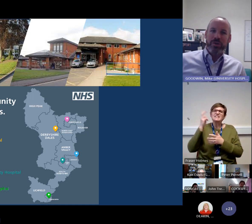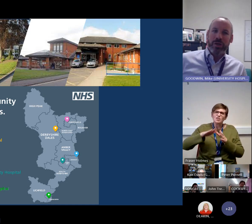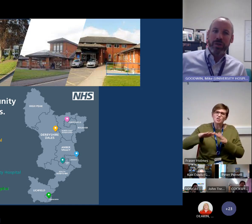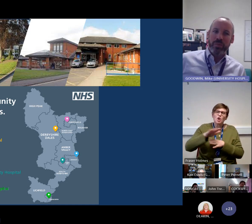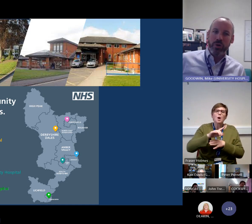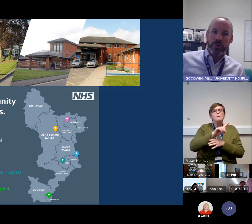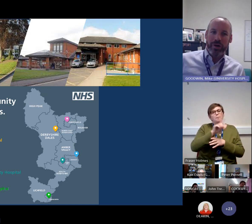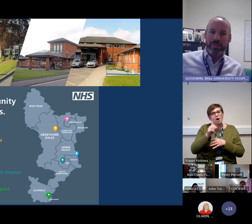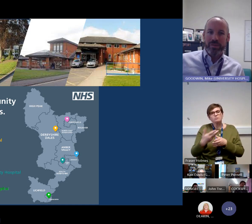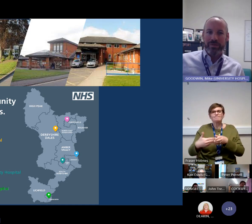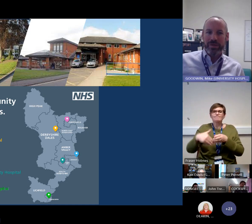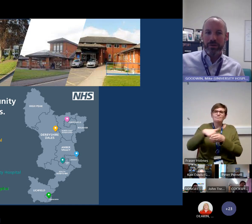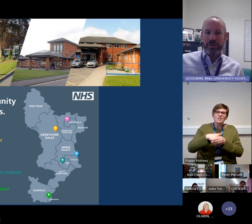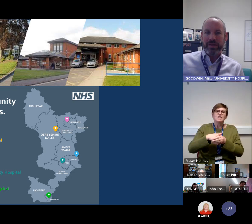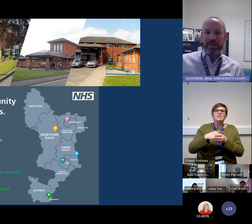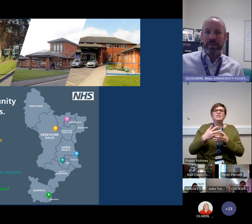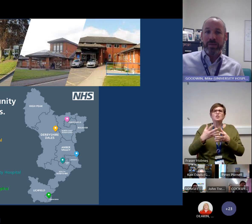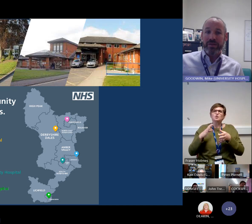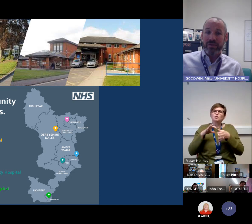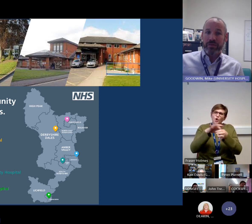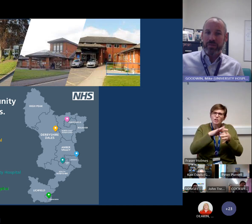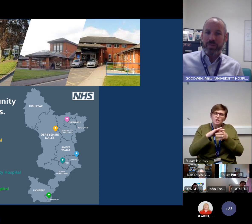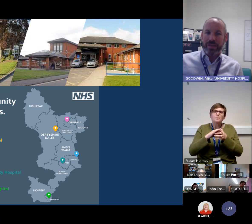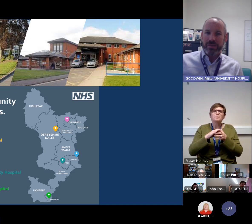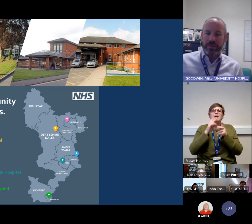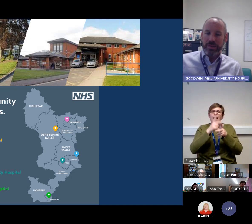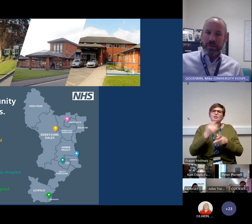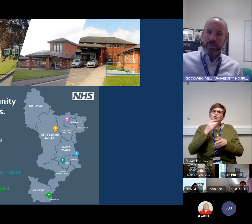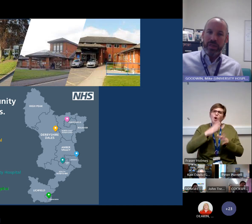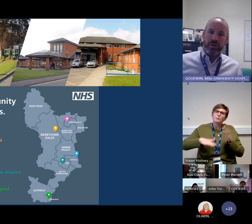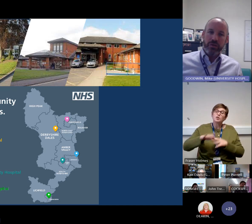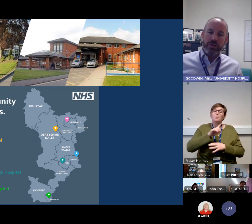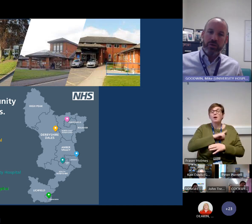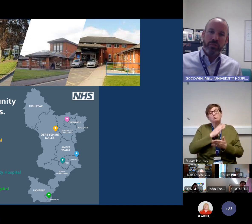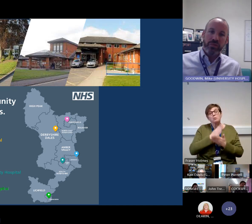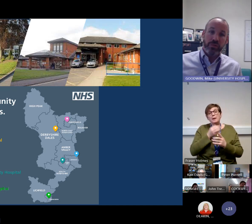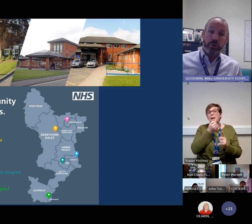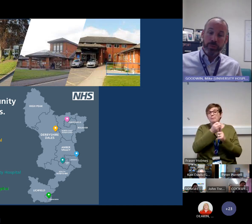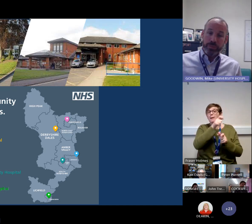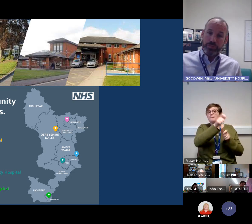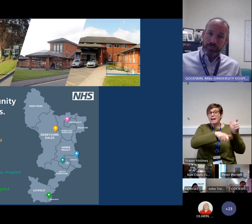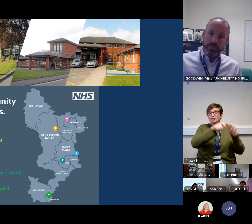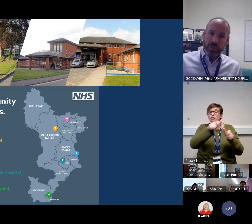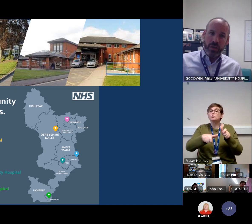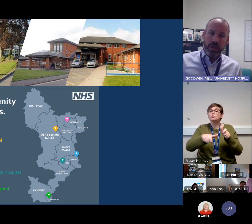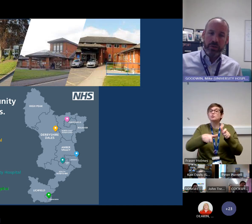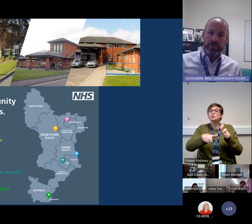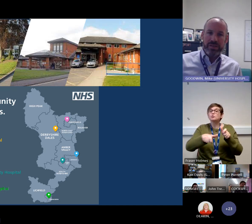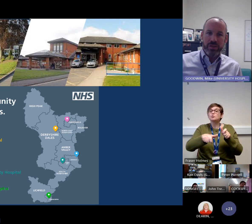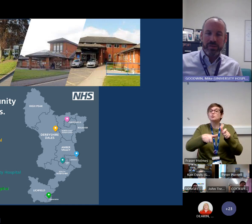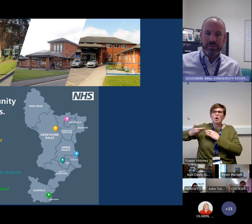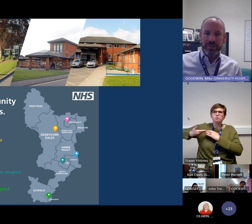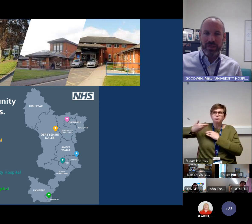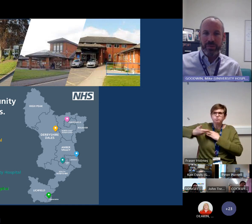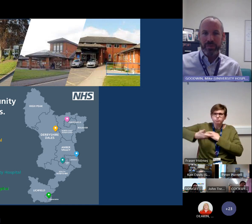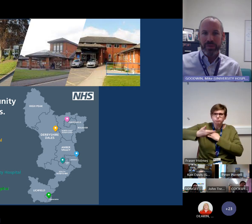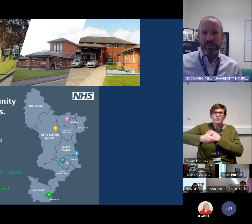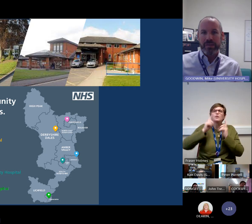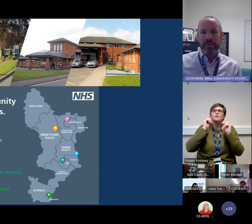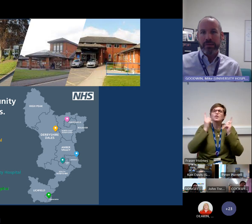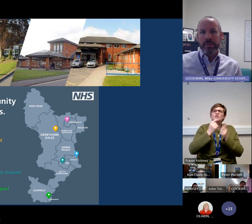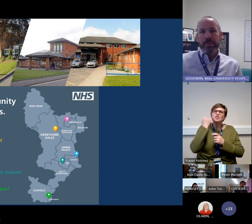Care Derbyshire programme, so I've included it here because it does impact on patients that come through University Hospitals of